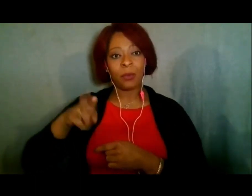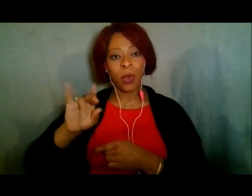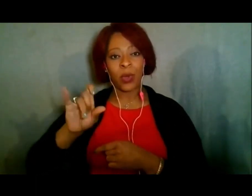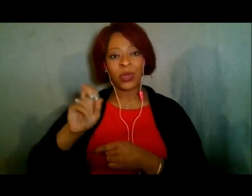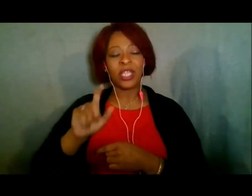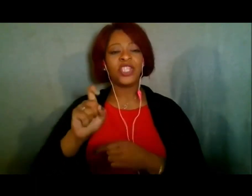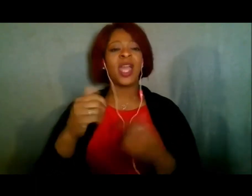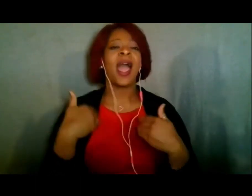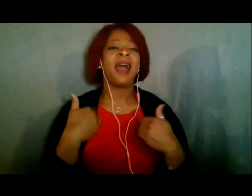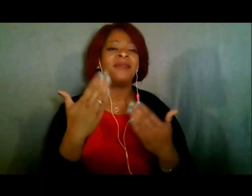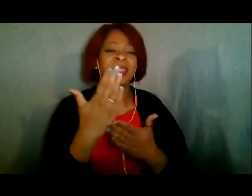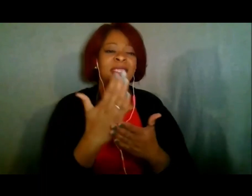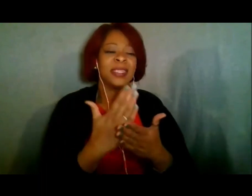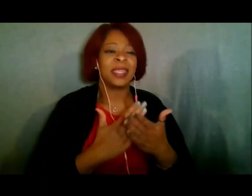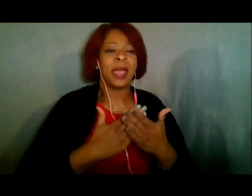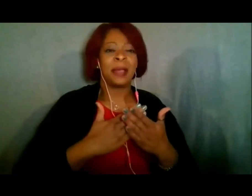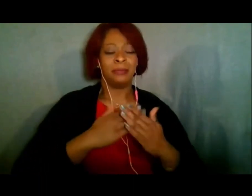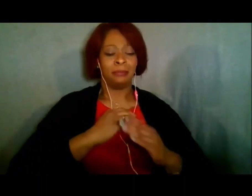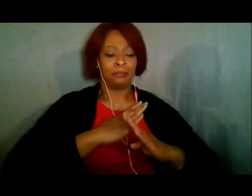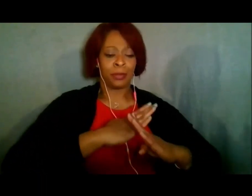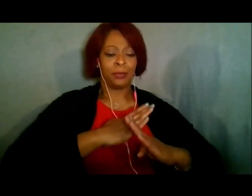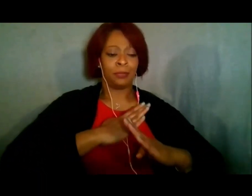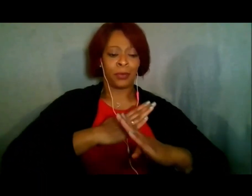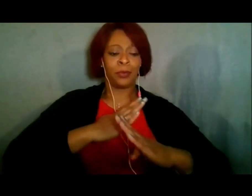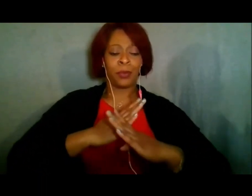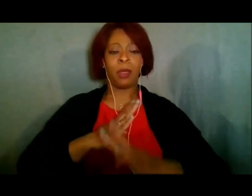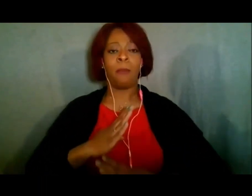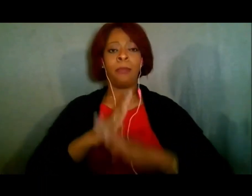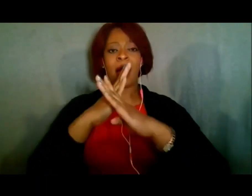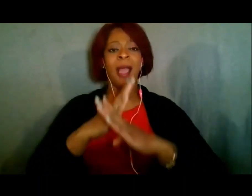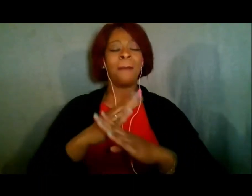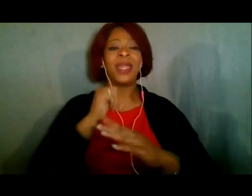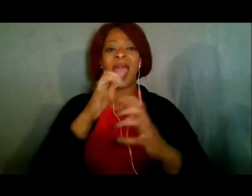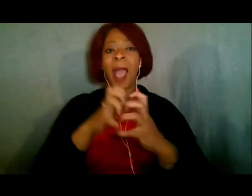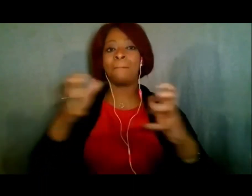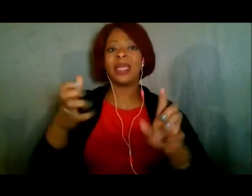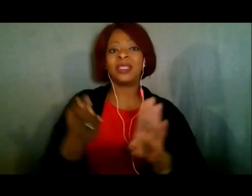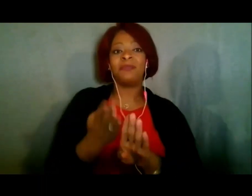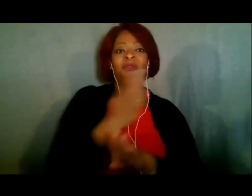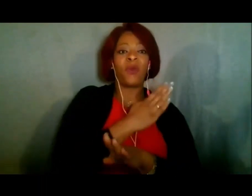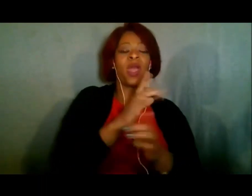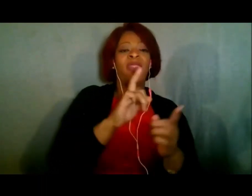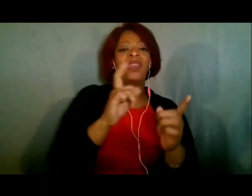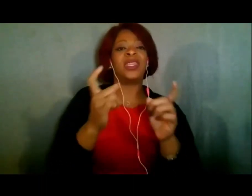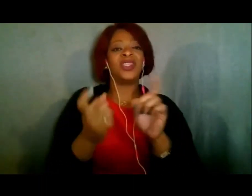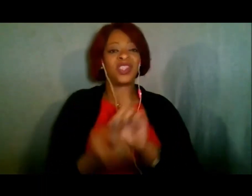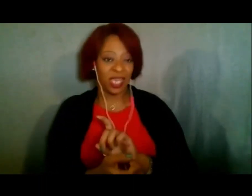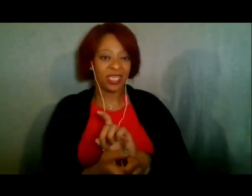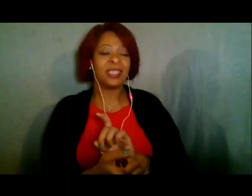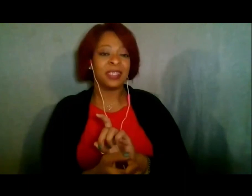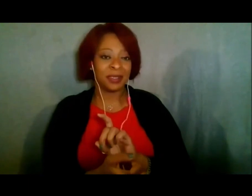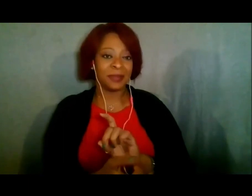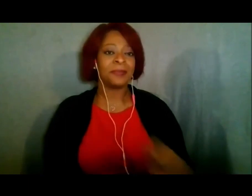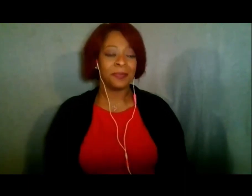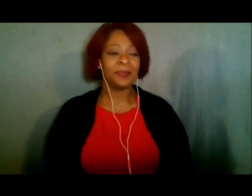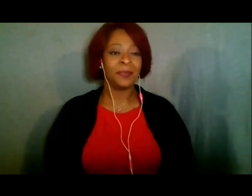some antibodies that can block it, but maybe not as many as we had before it changed.